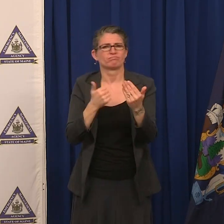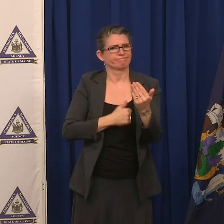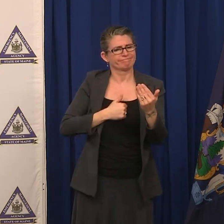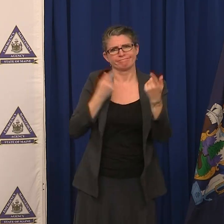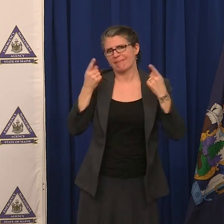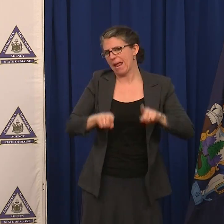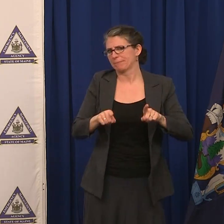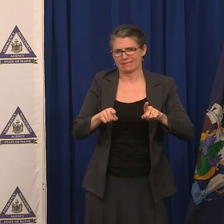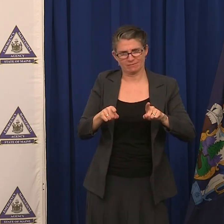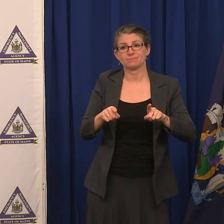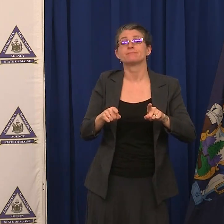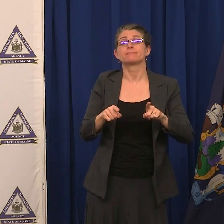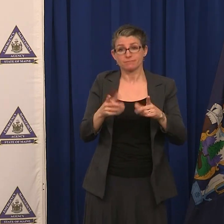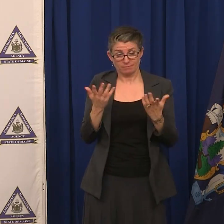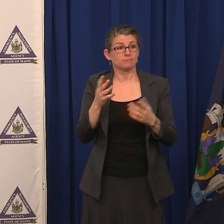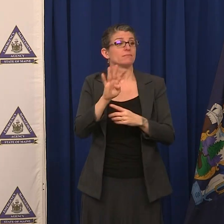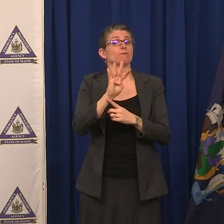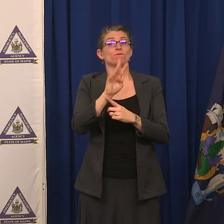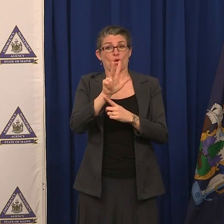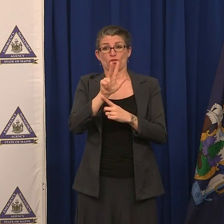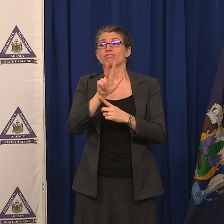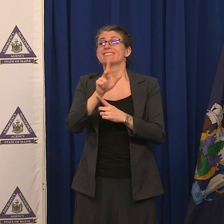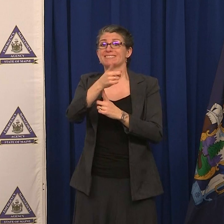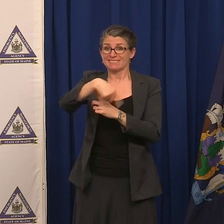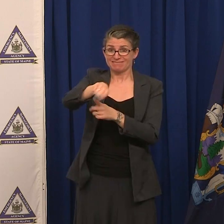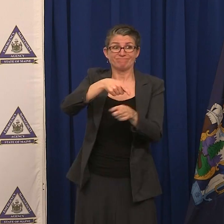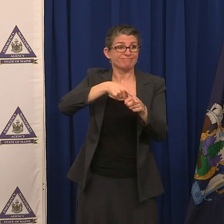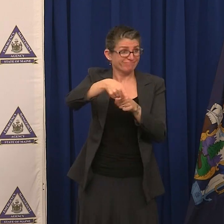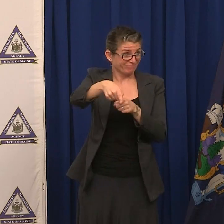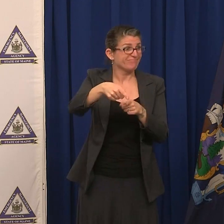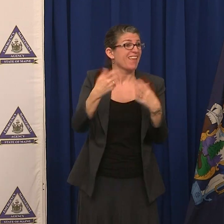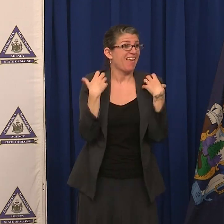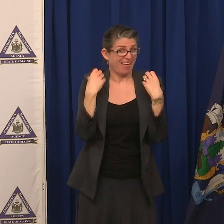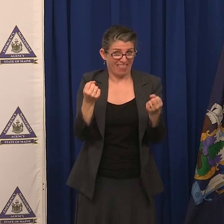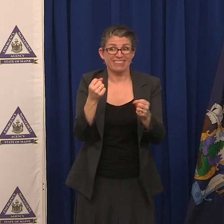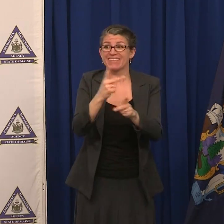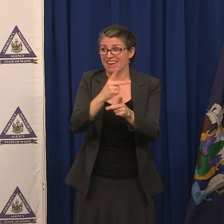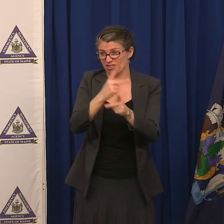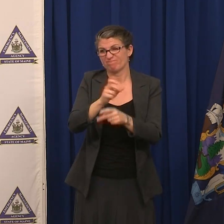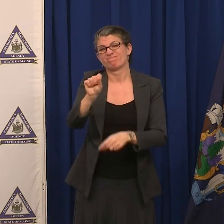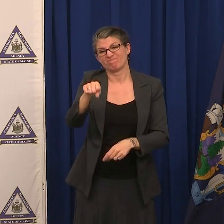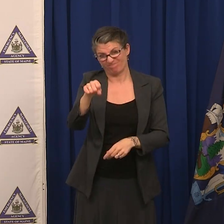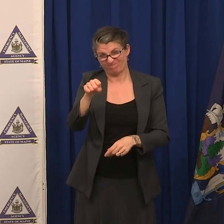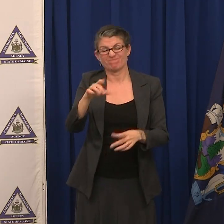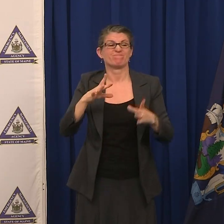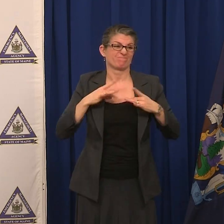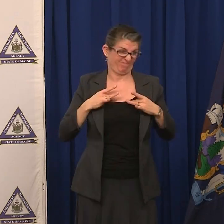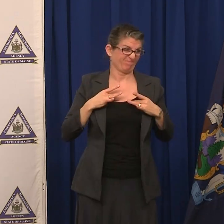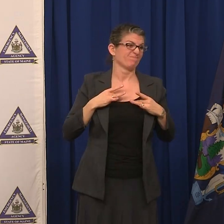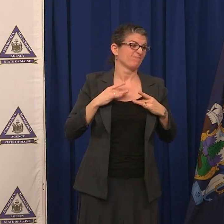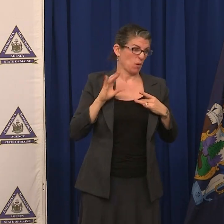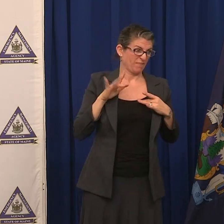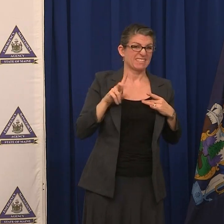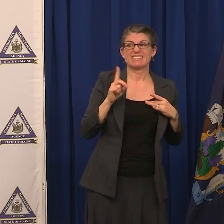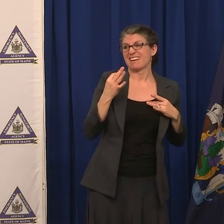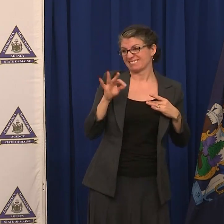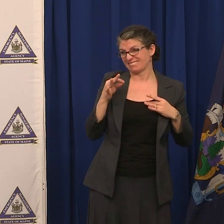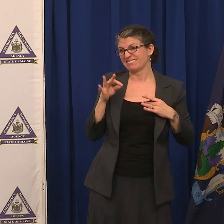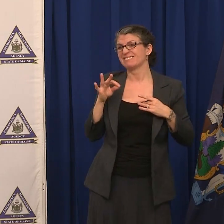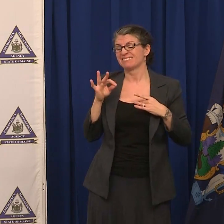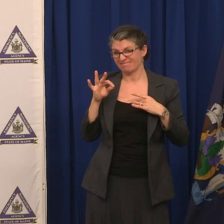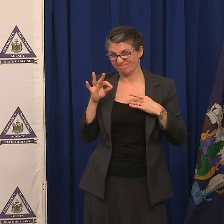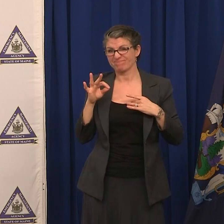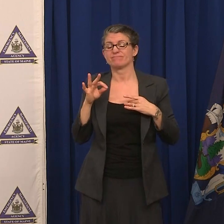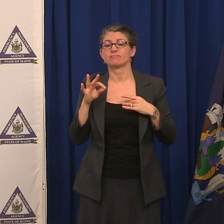workers. Our investigation is underway. That number may increase as well. One of the pieces of our investigation is